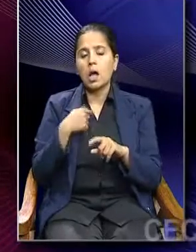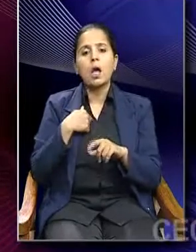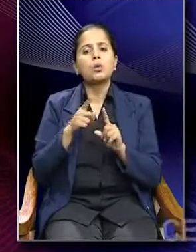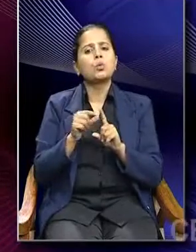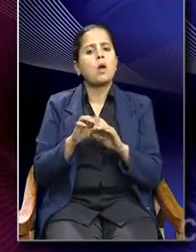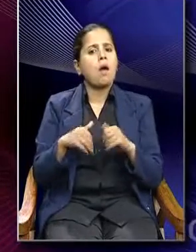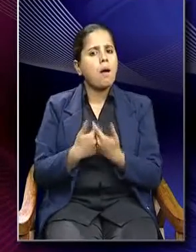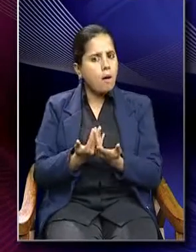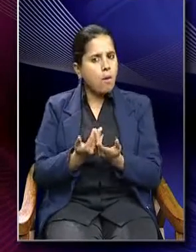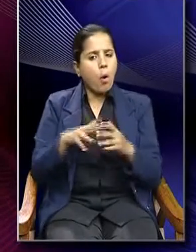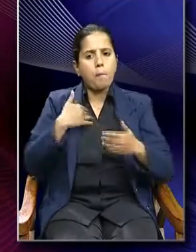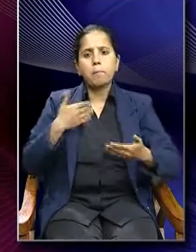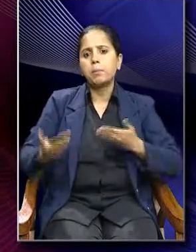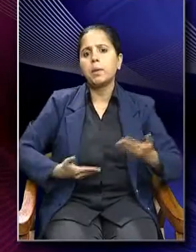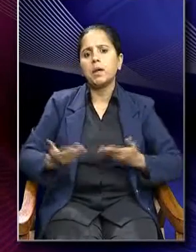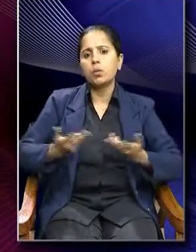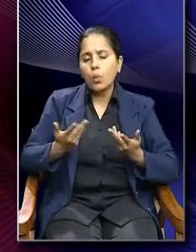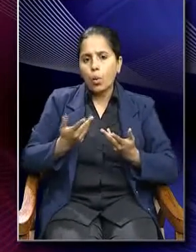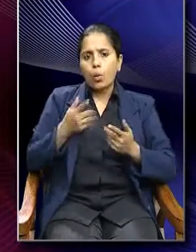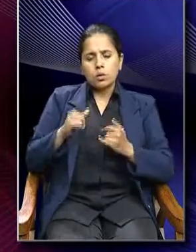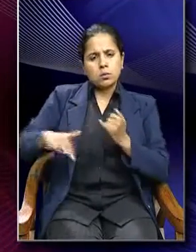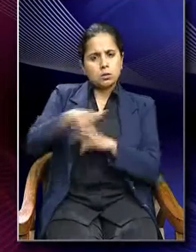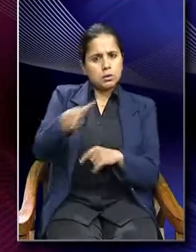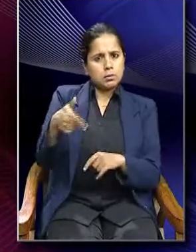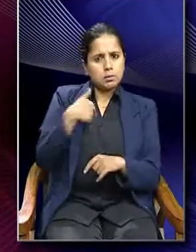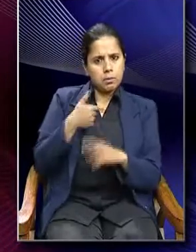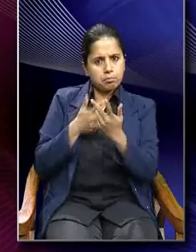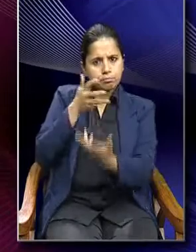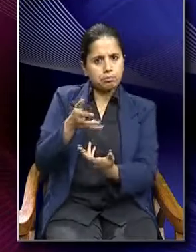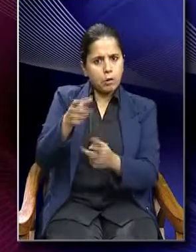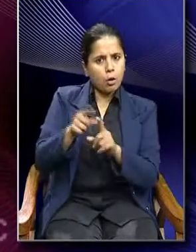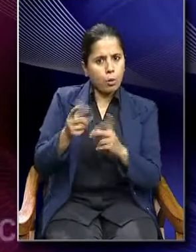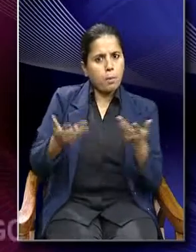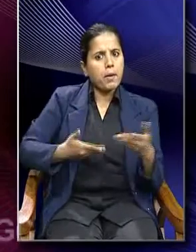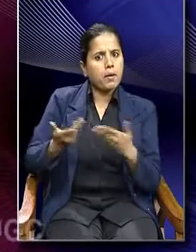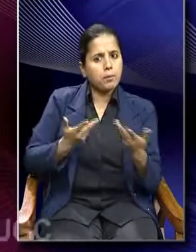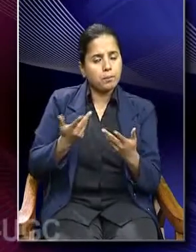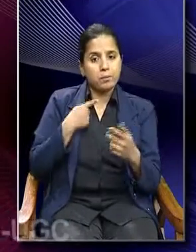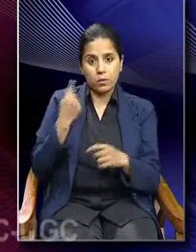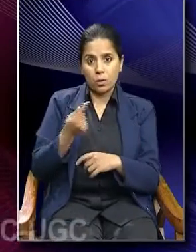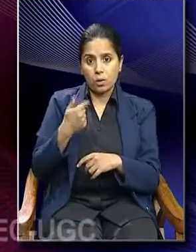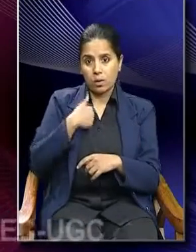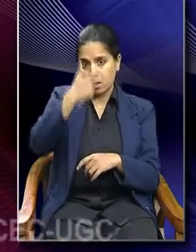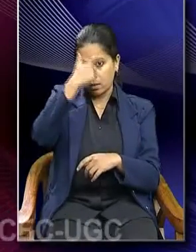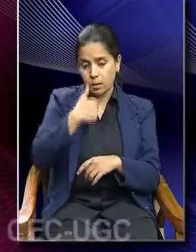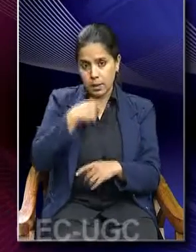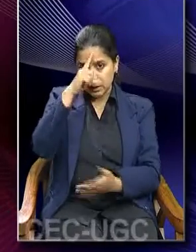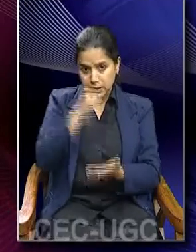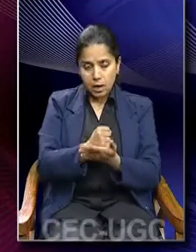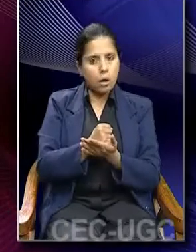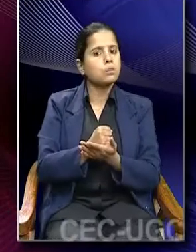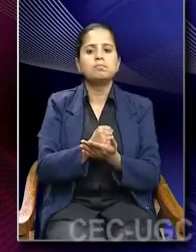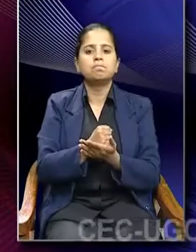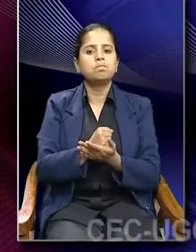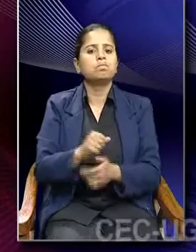or how I behave in a particular situation is not only my individual decision,